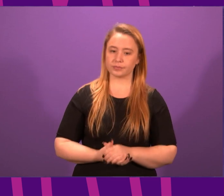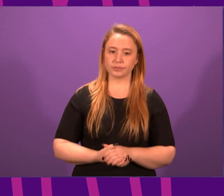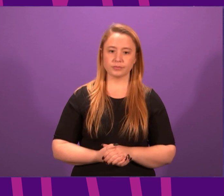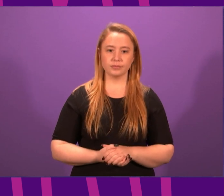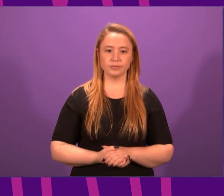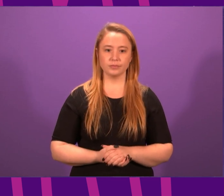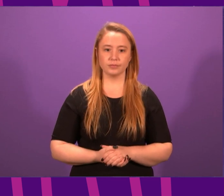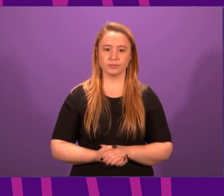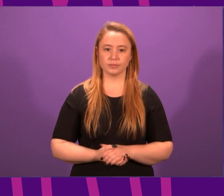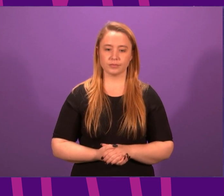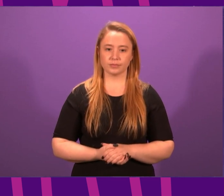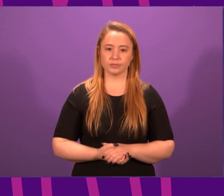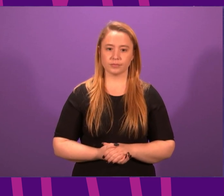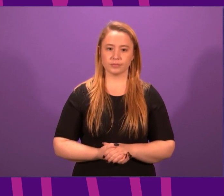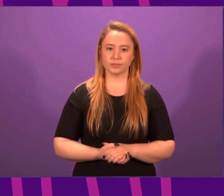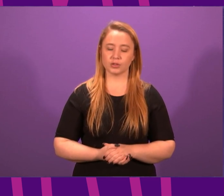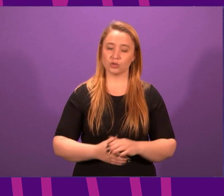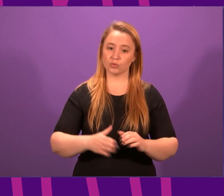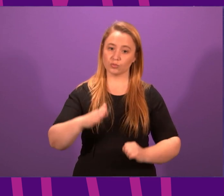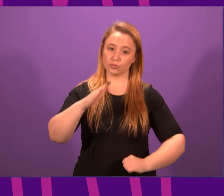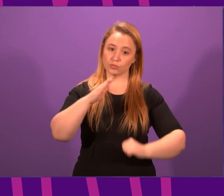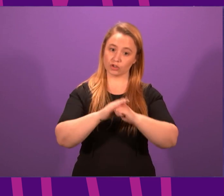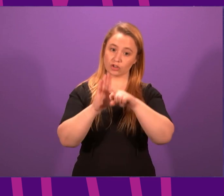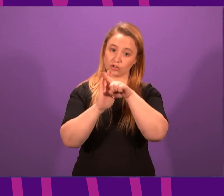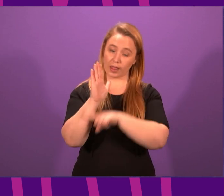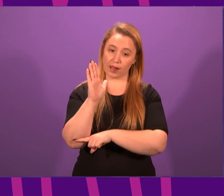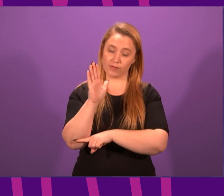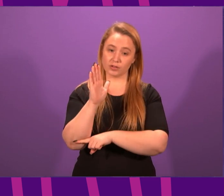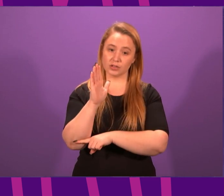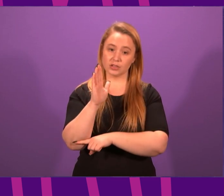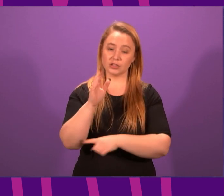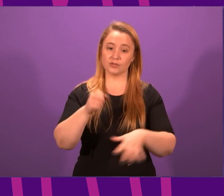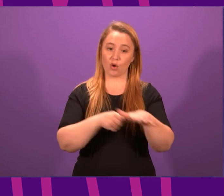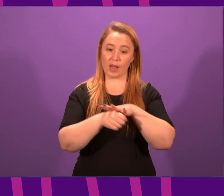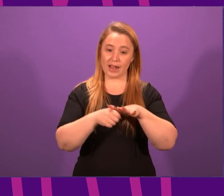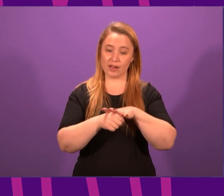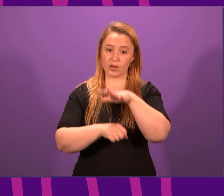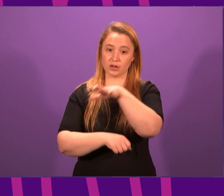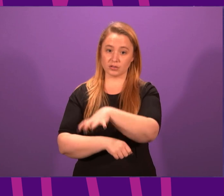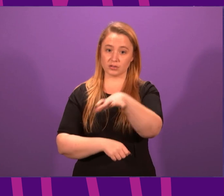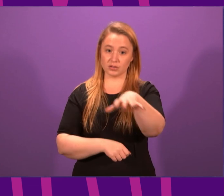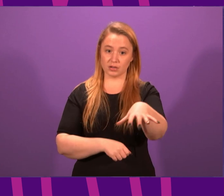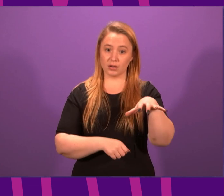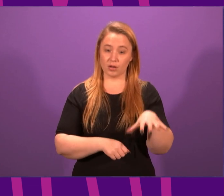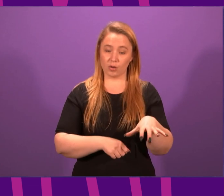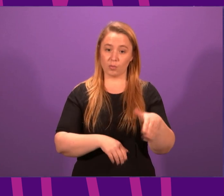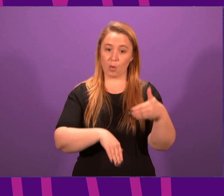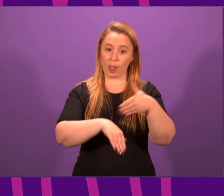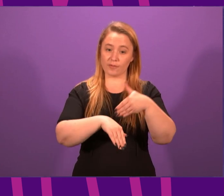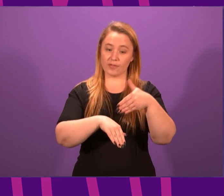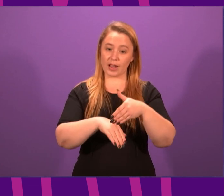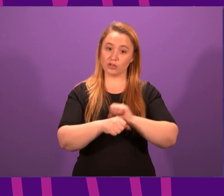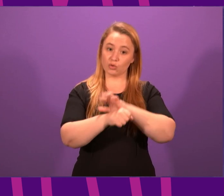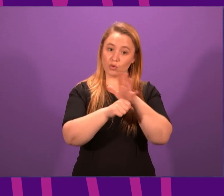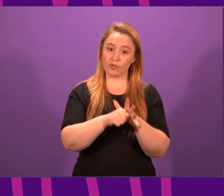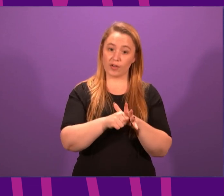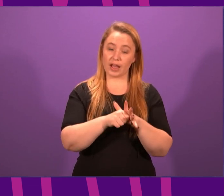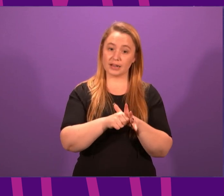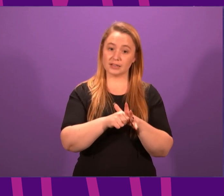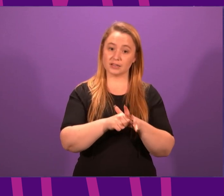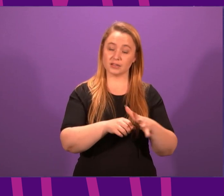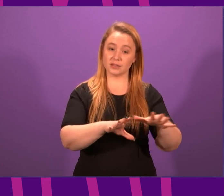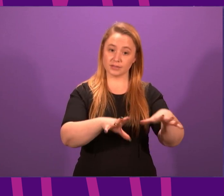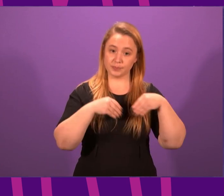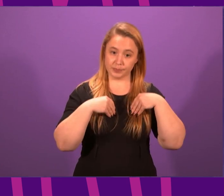taking intervention. The Cabinet Secretary said that the restriction levels in each area will reflect effectively the level of COVID cases in that area, so it will be more